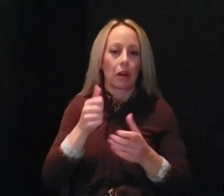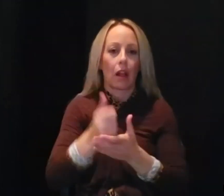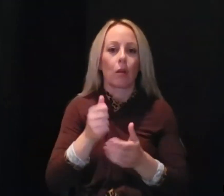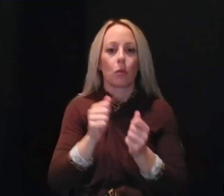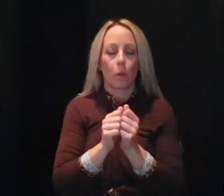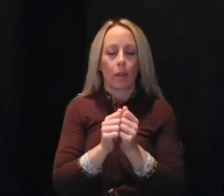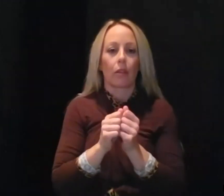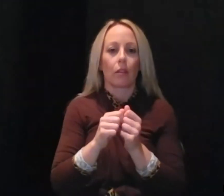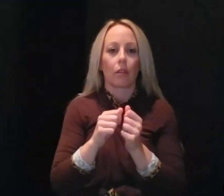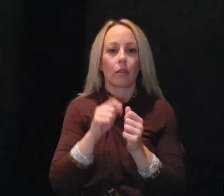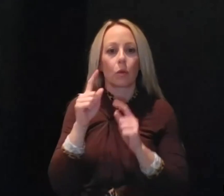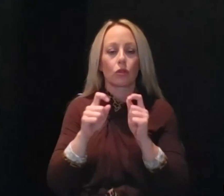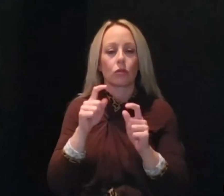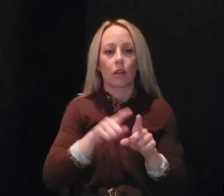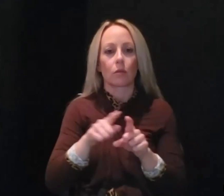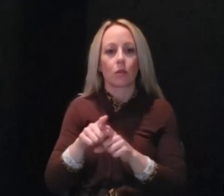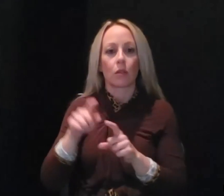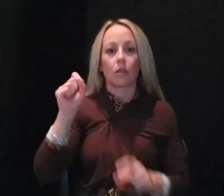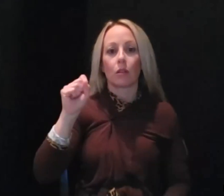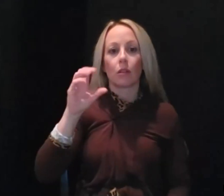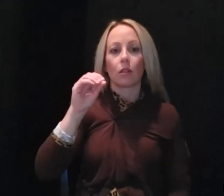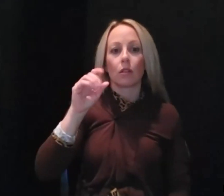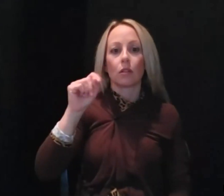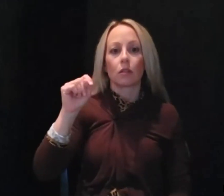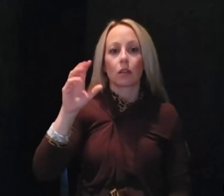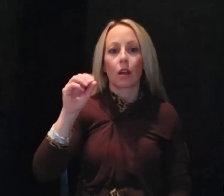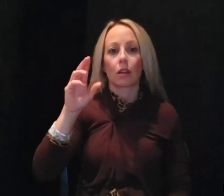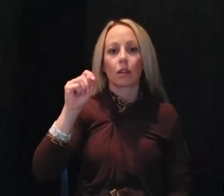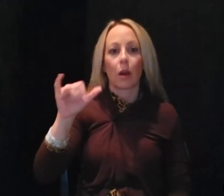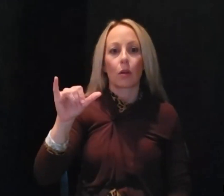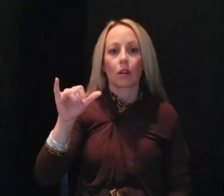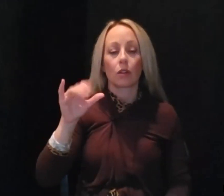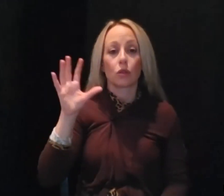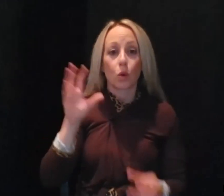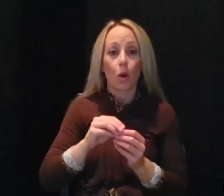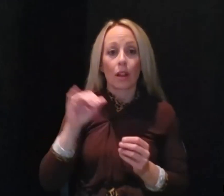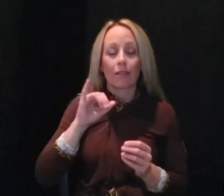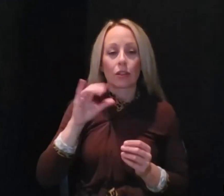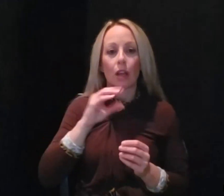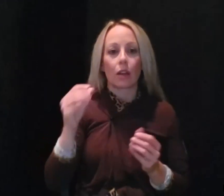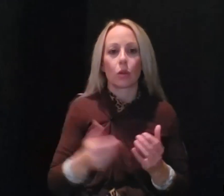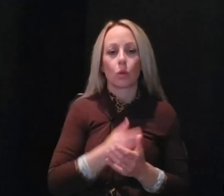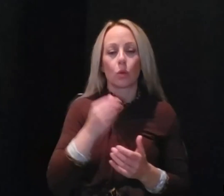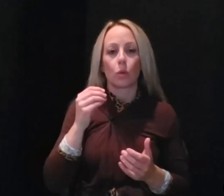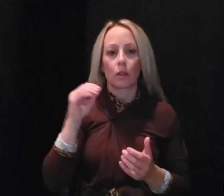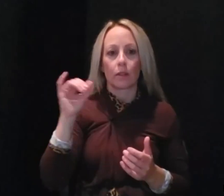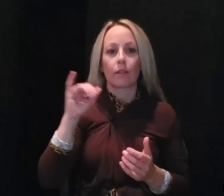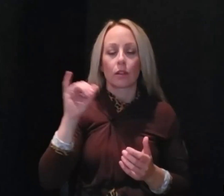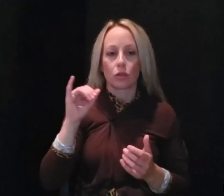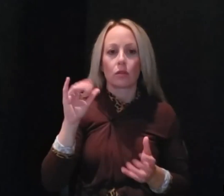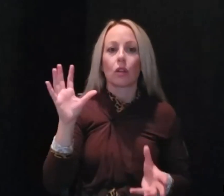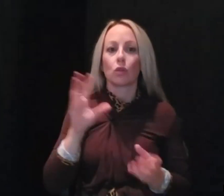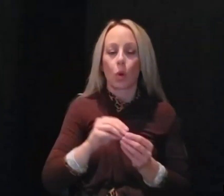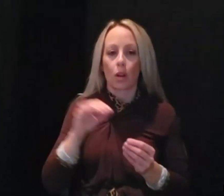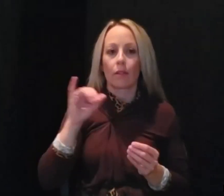So Scutt County total infections and new infections. So I believe the numbers Amy gave you are total infections,